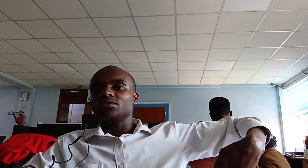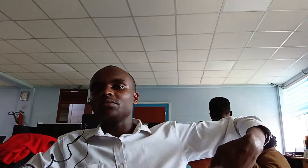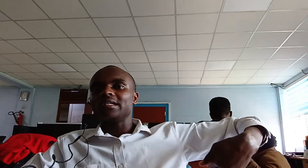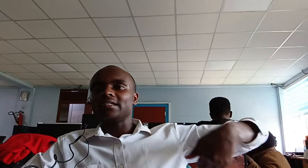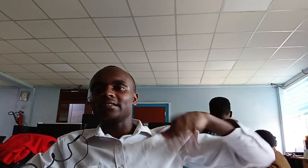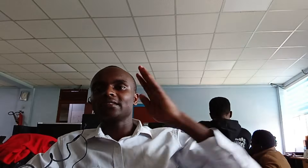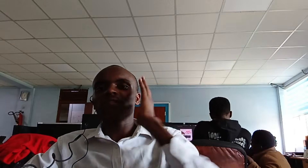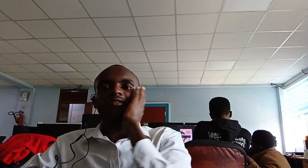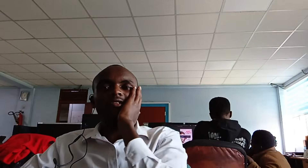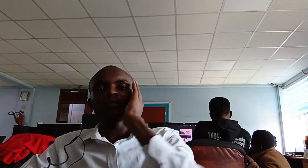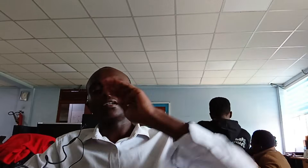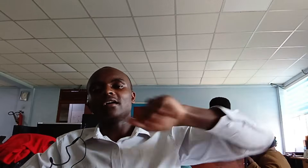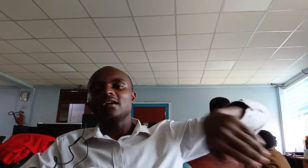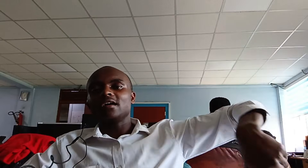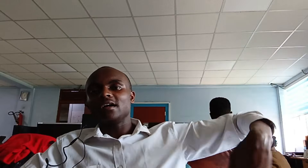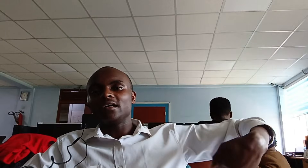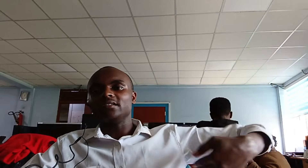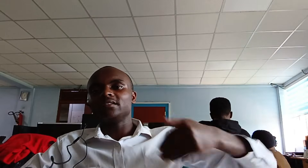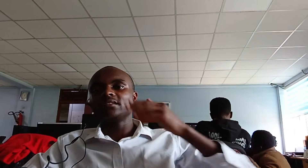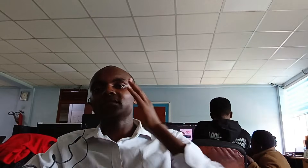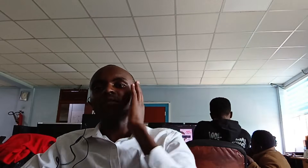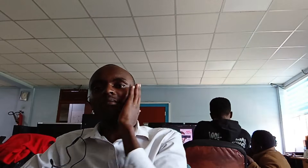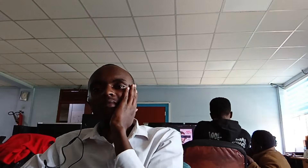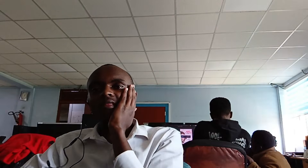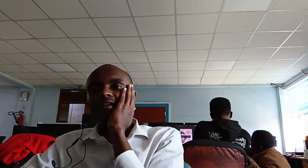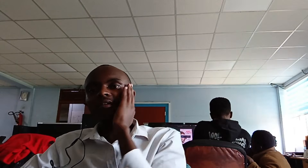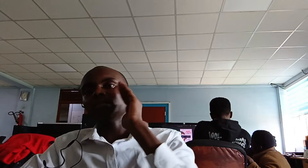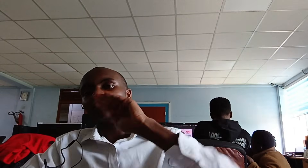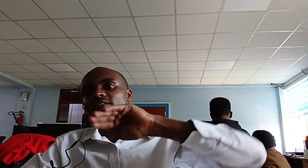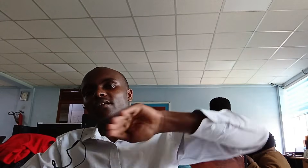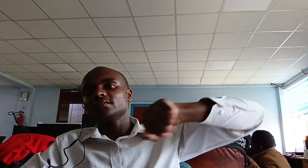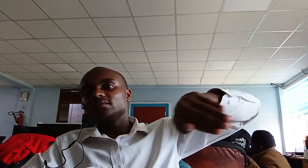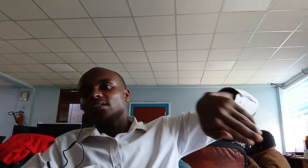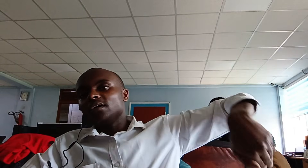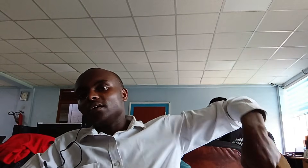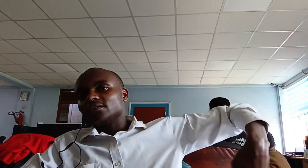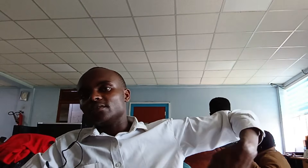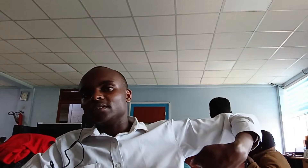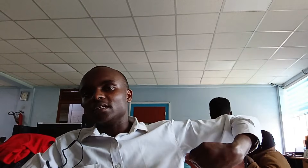nyuma. So it's aunt, mother, and then do it like this.